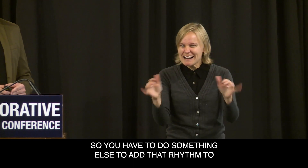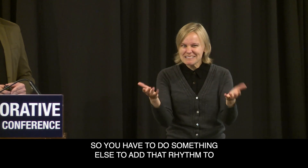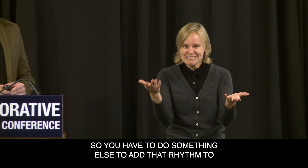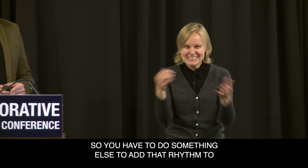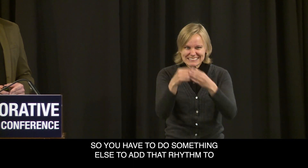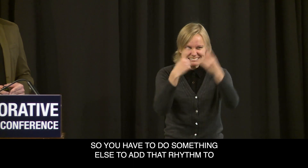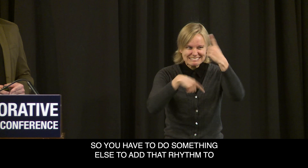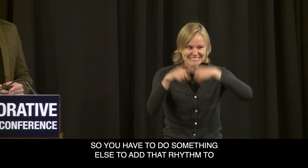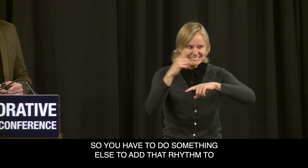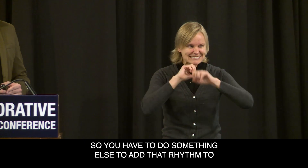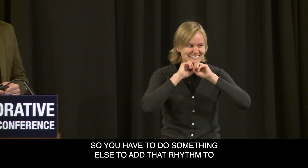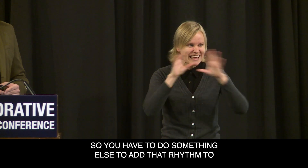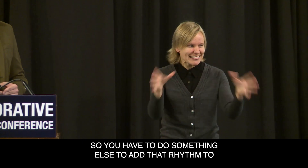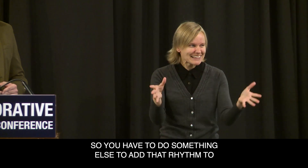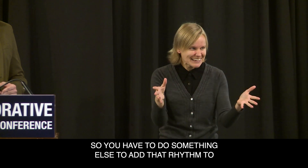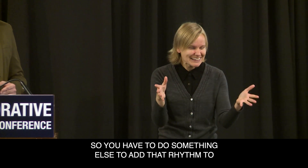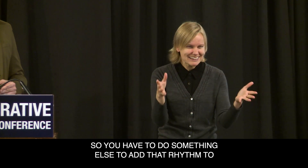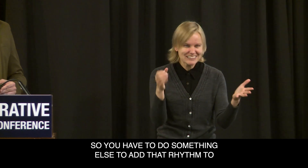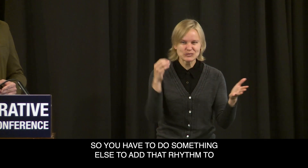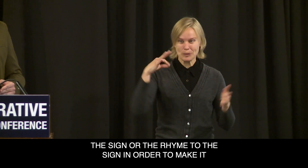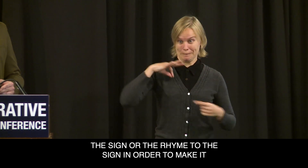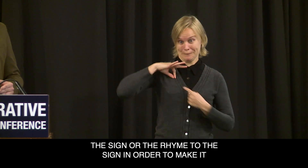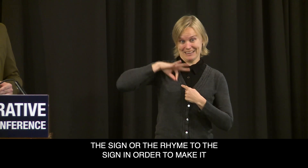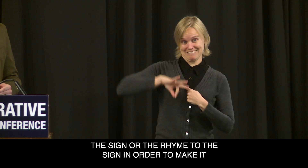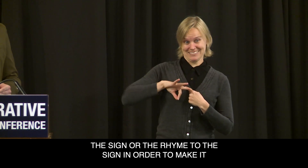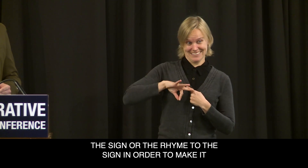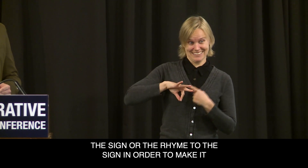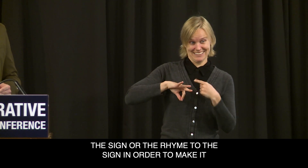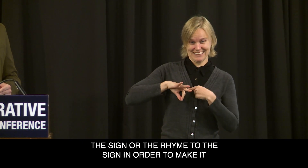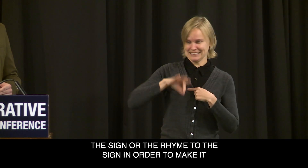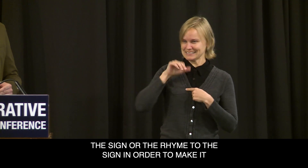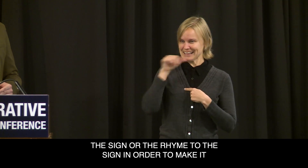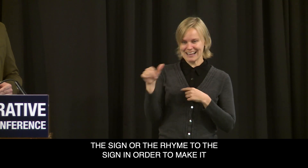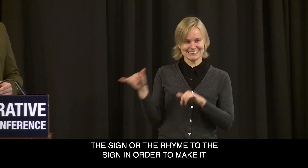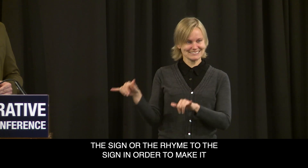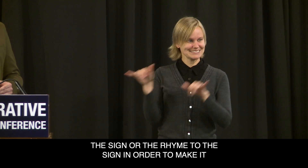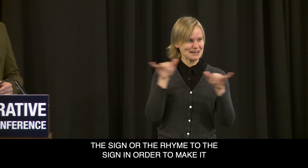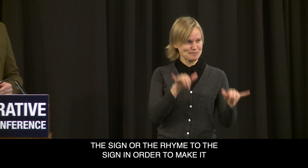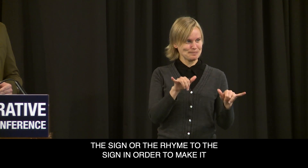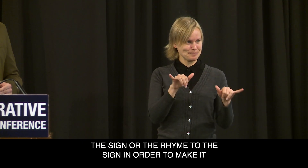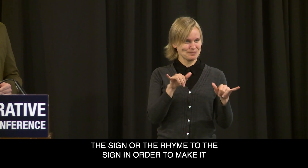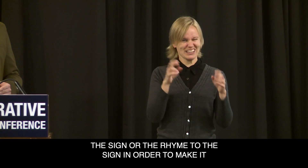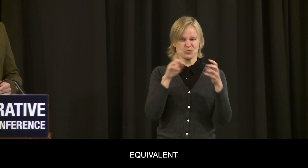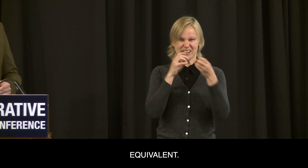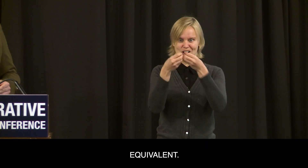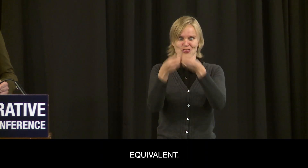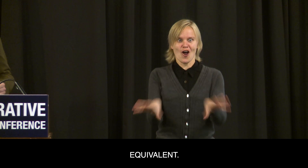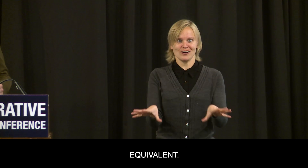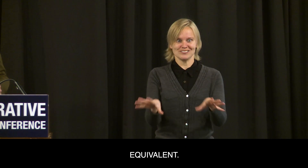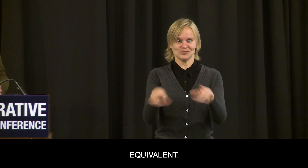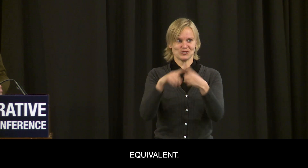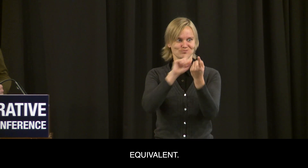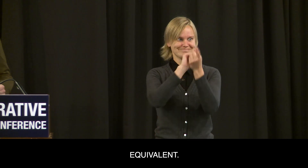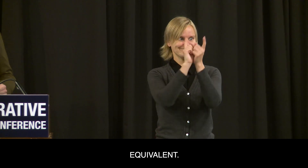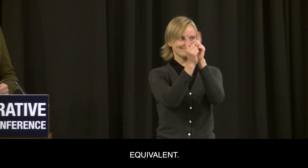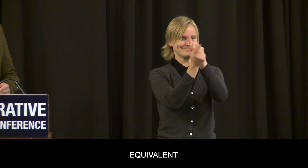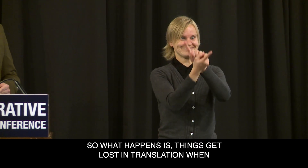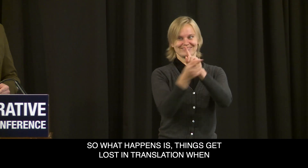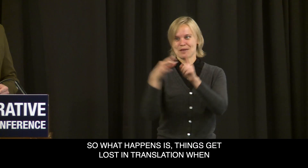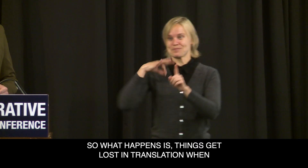something else to add that rhythm to the sign or the rhyme to the sign in order to make it equivalent. So what happens